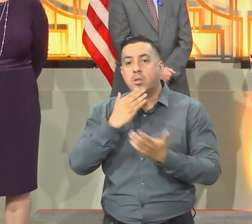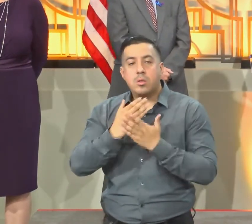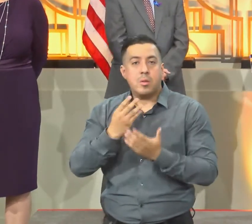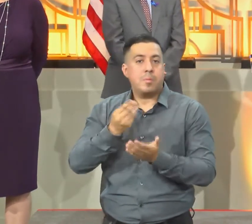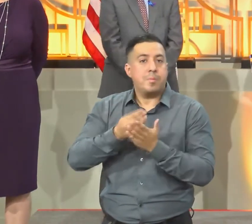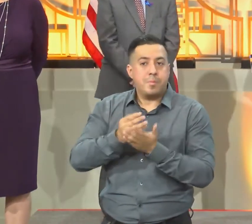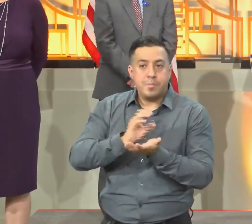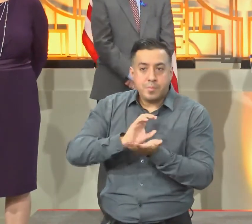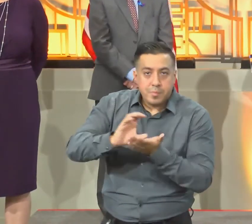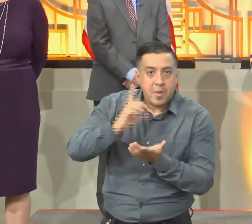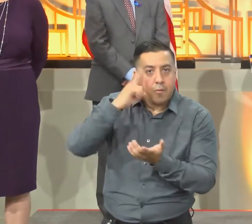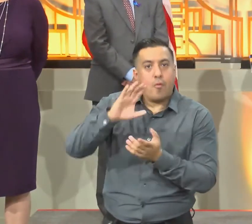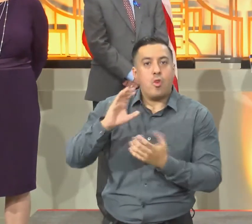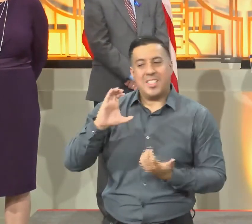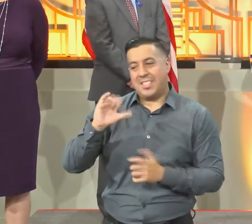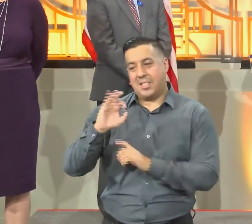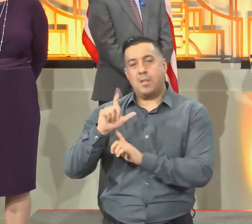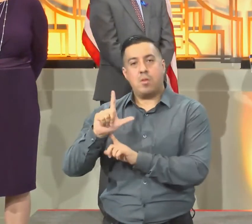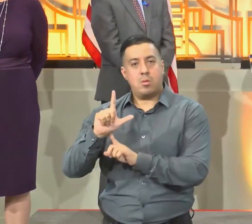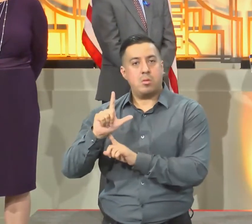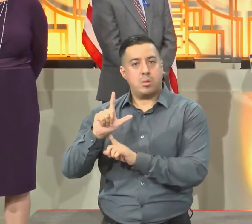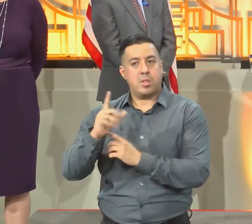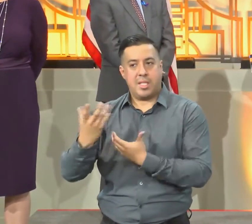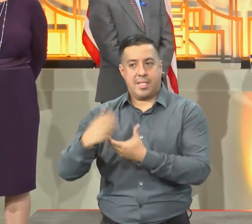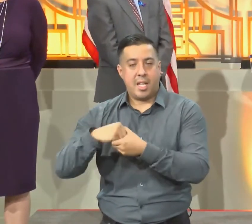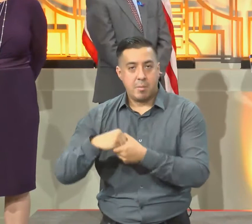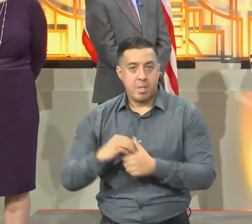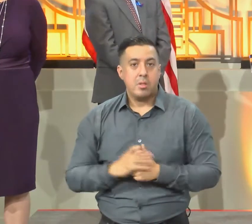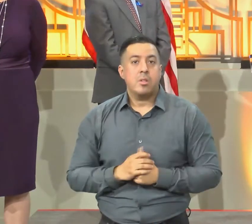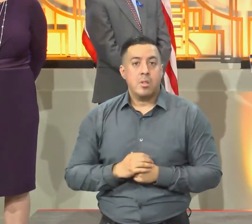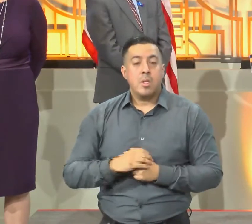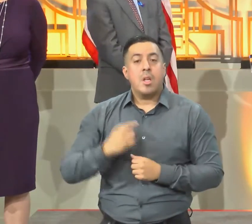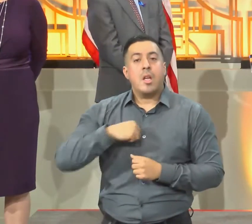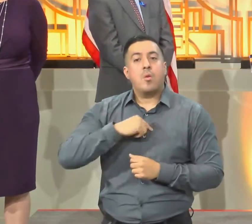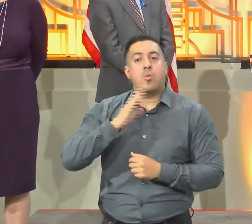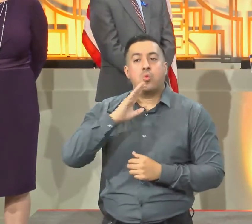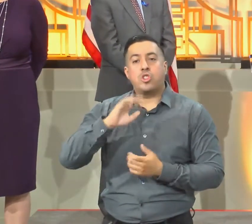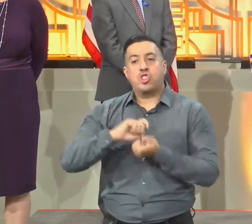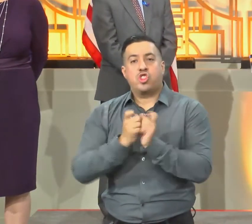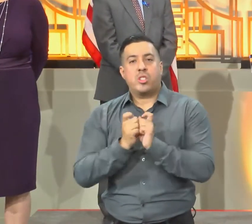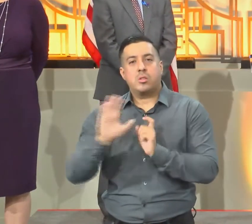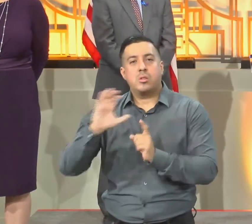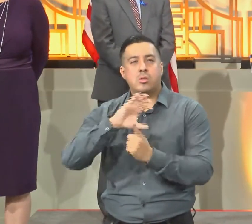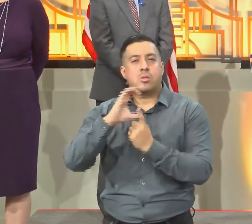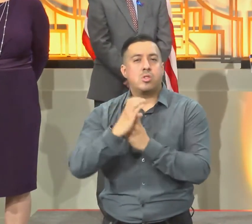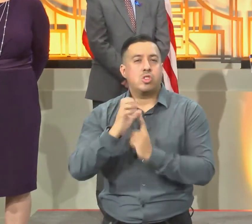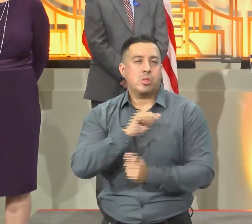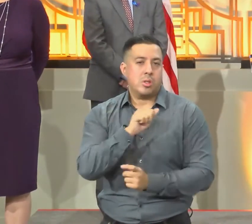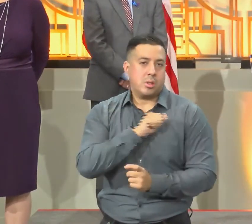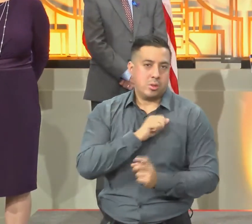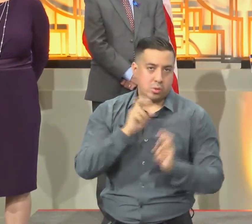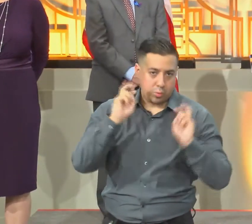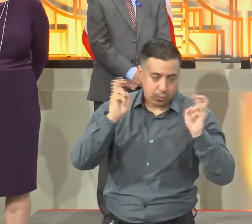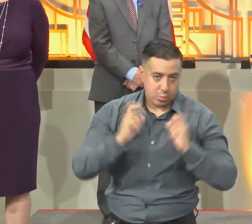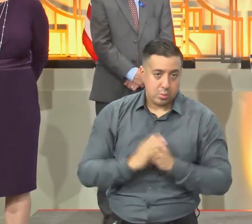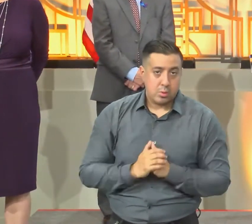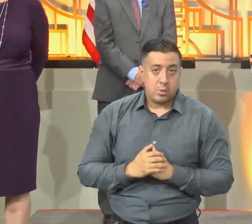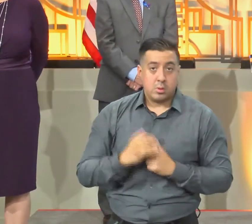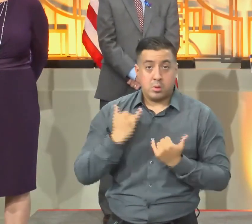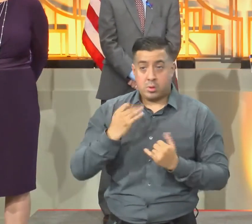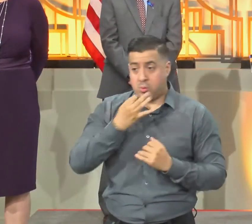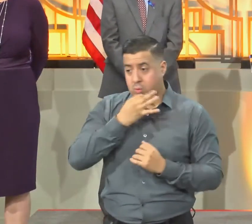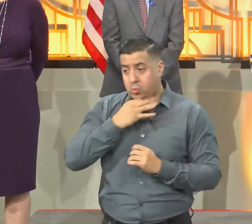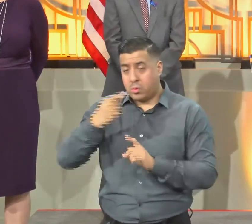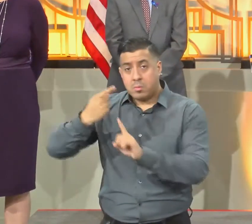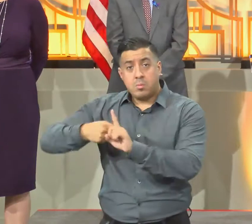community and civic engagement, focus on service deserts, and changing cultural attitudes. Over the coming months,